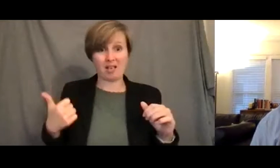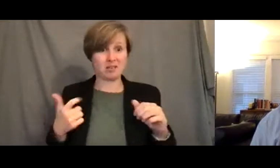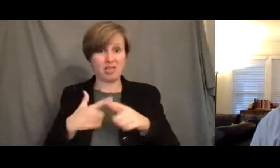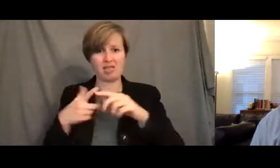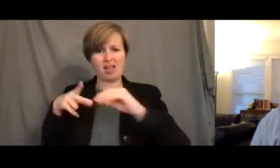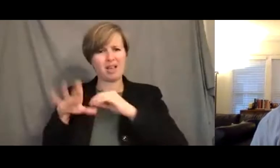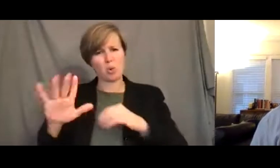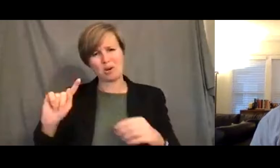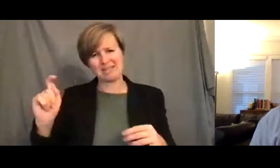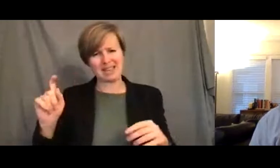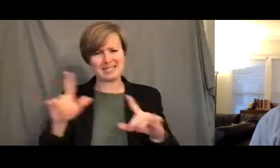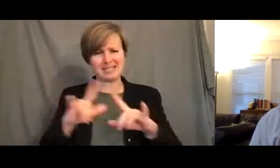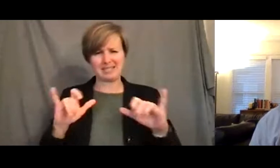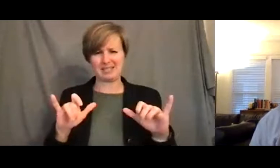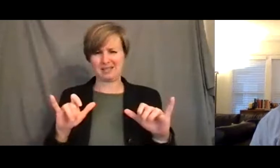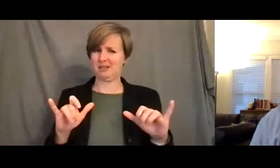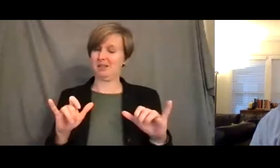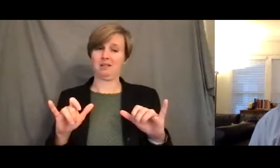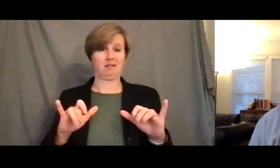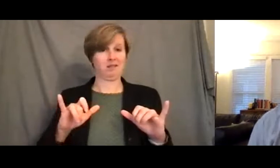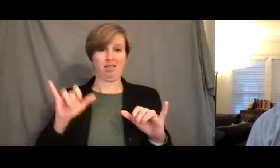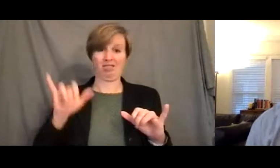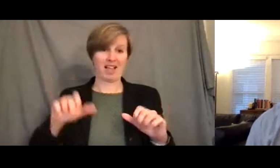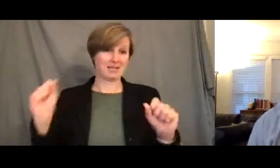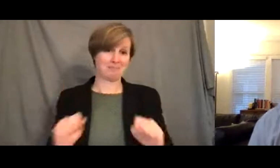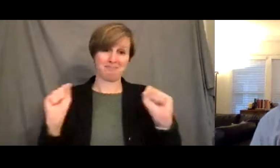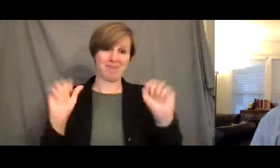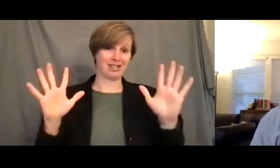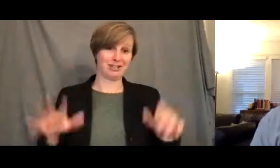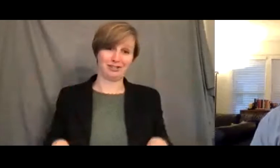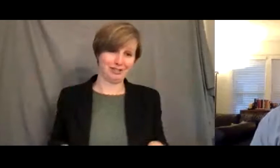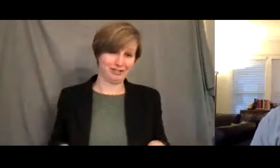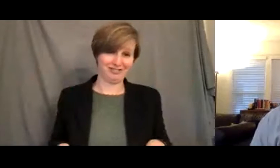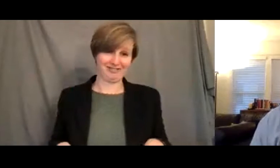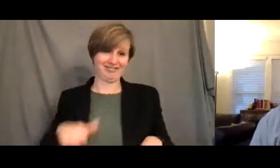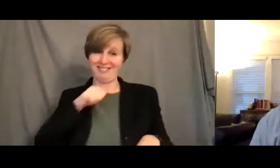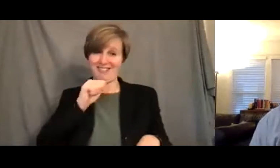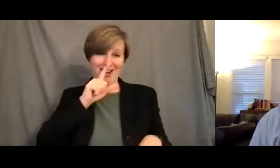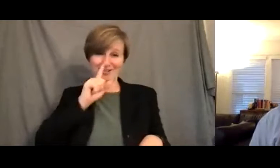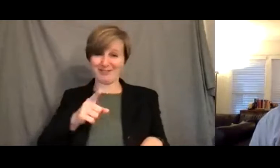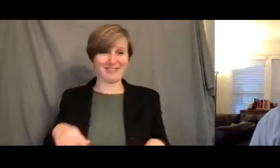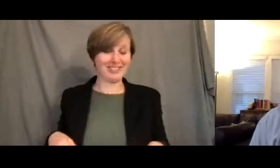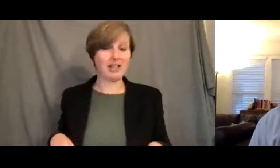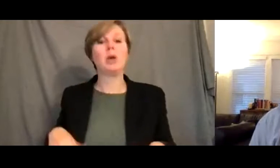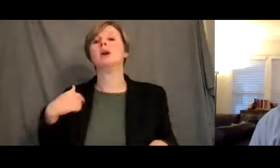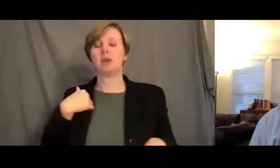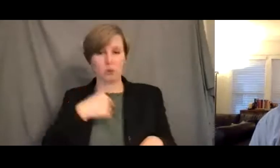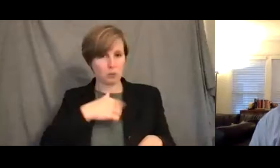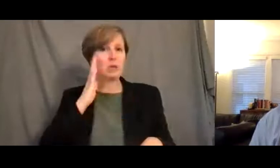the same time. That is magician quality. So a couple of things. We are going to double